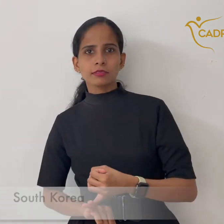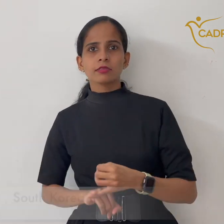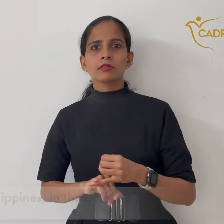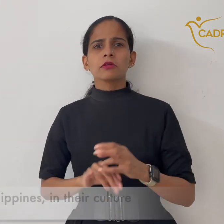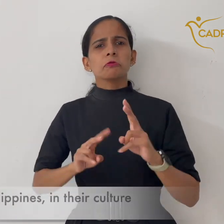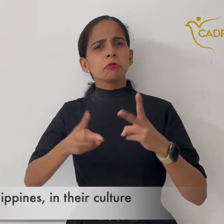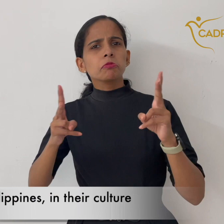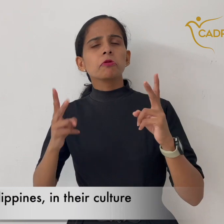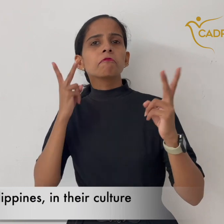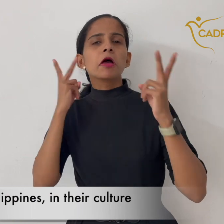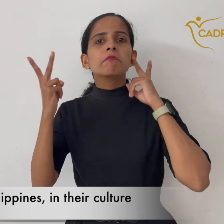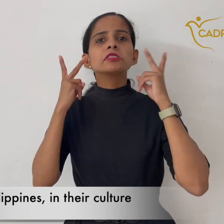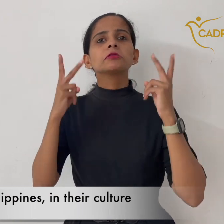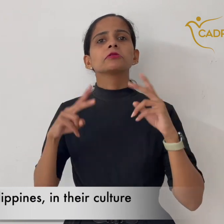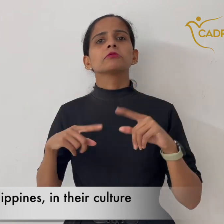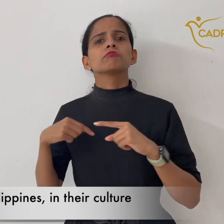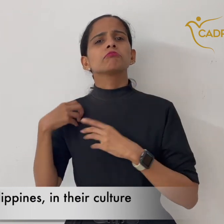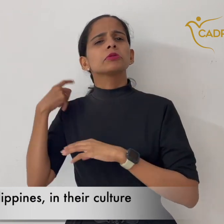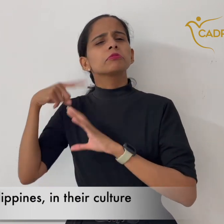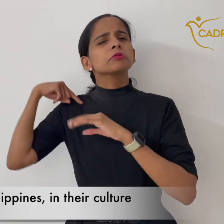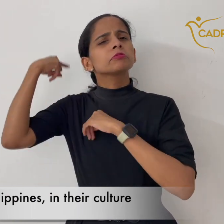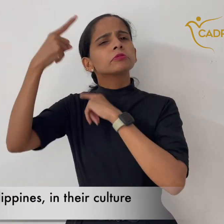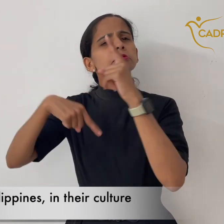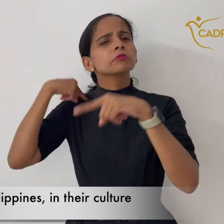In Philippines, in their culture,